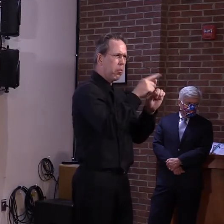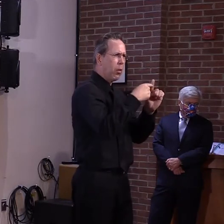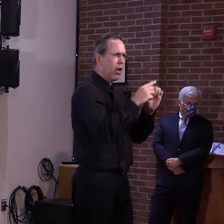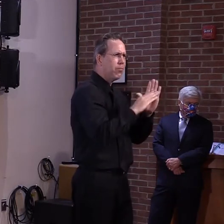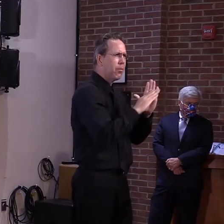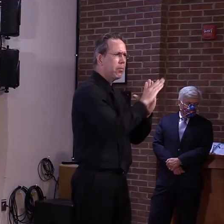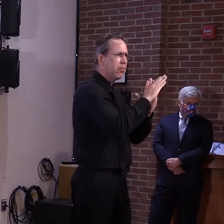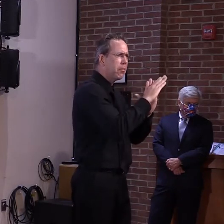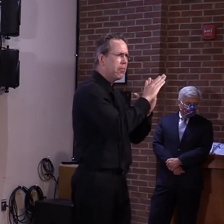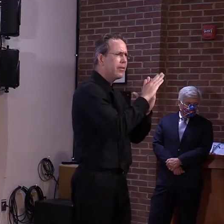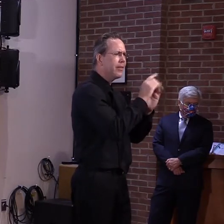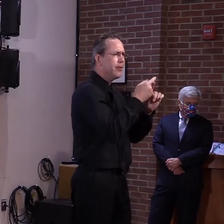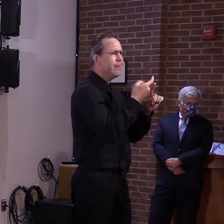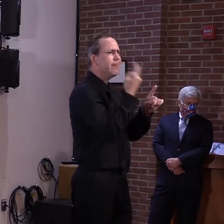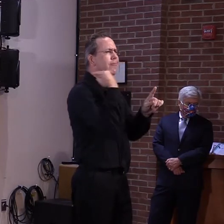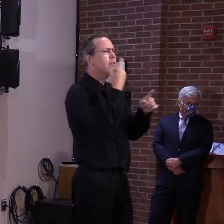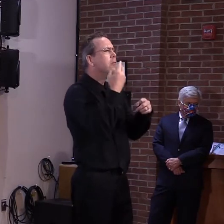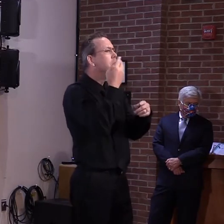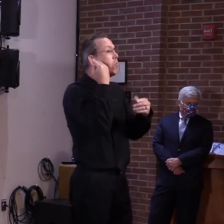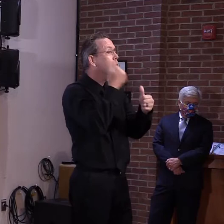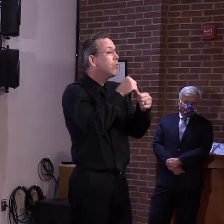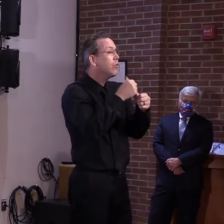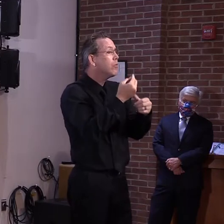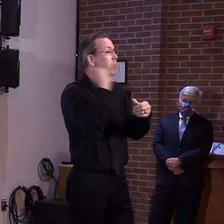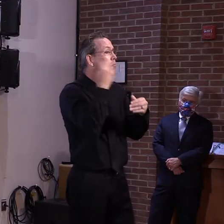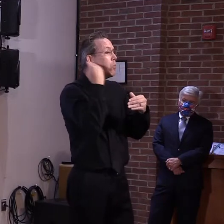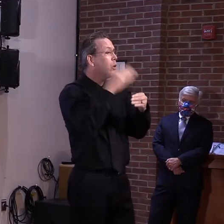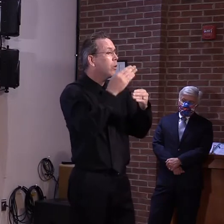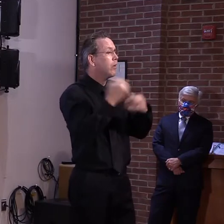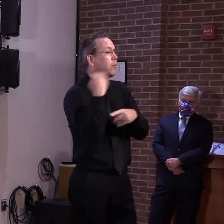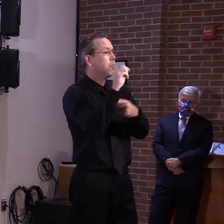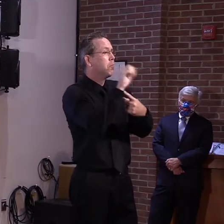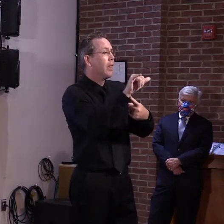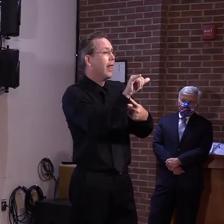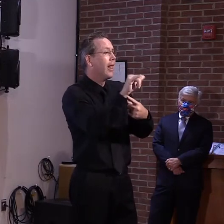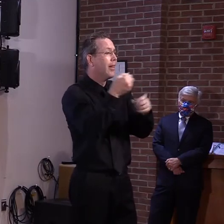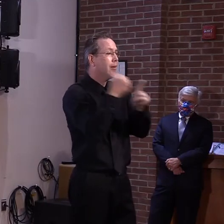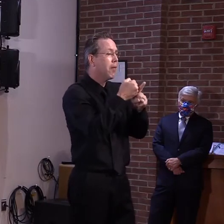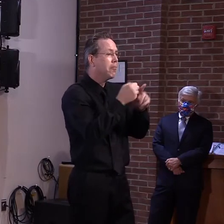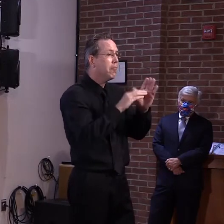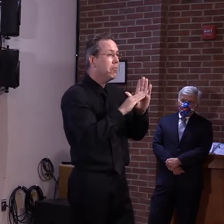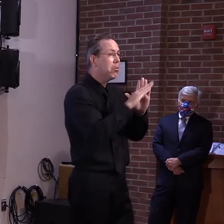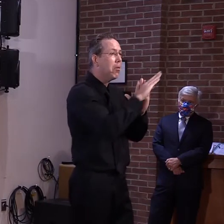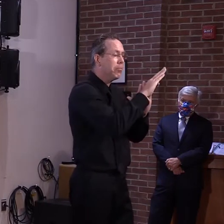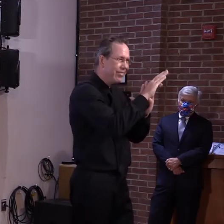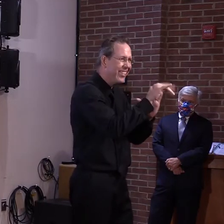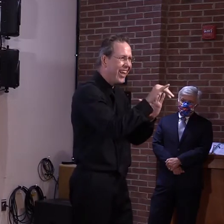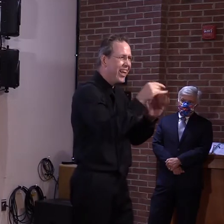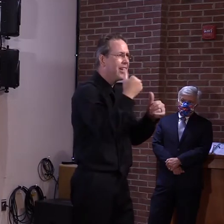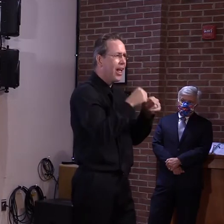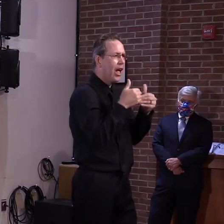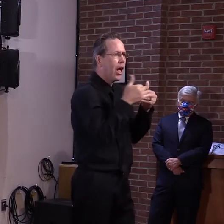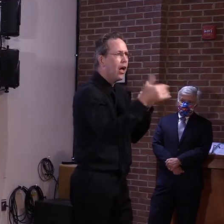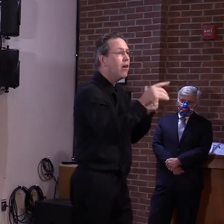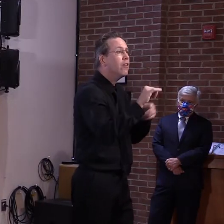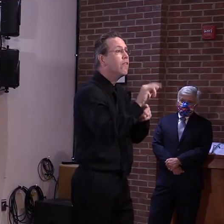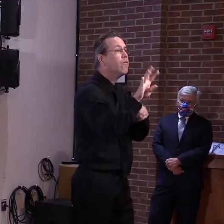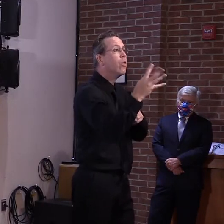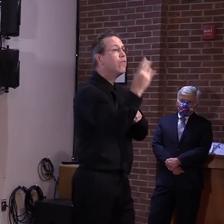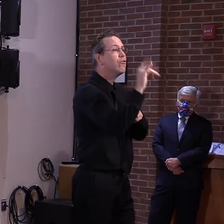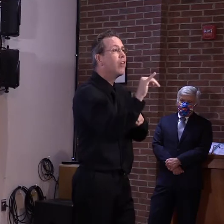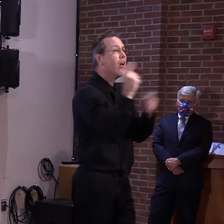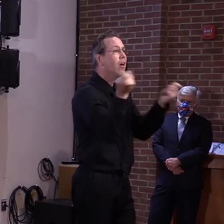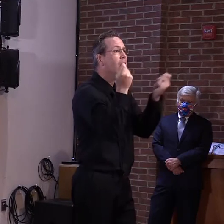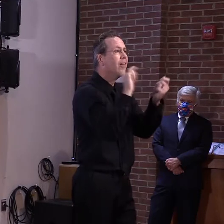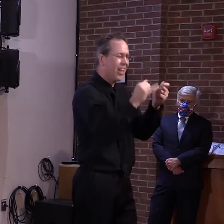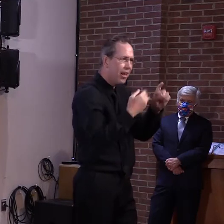Memorial Day, you look at the period after the 4th of July weekend, and you do see cases grow quite rapidly. There are many variables causing the